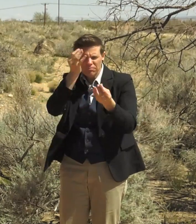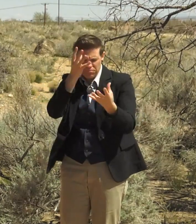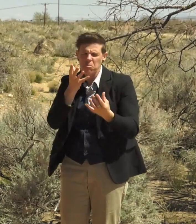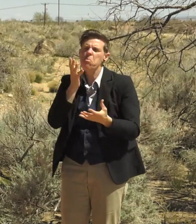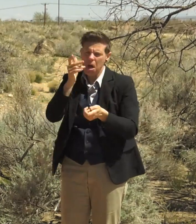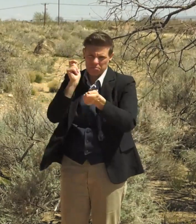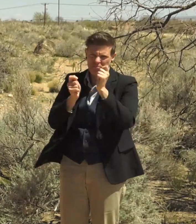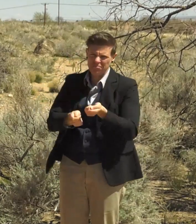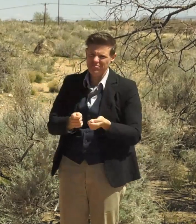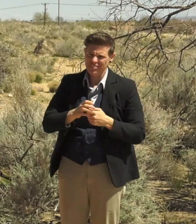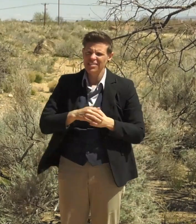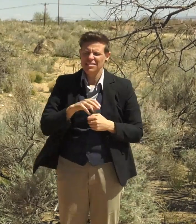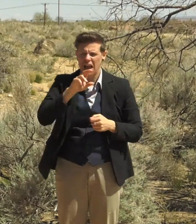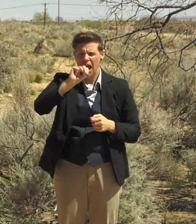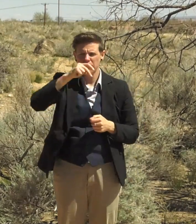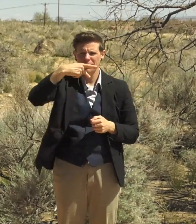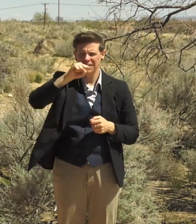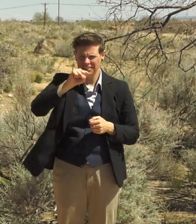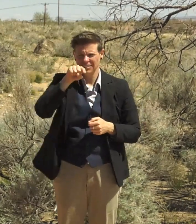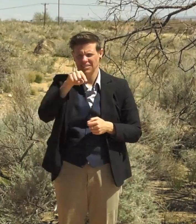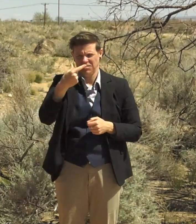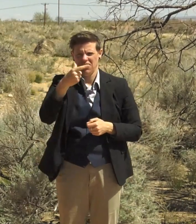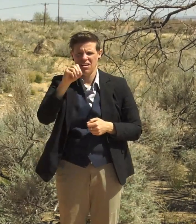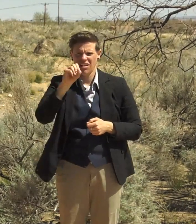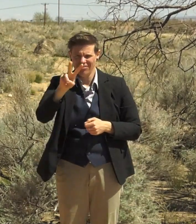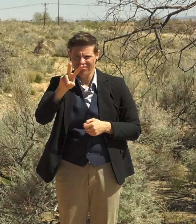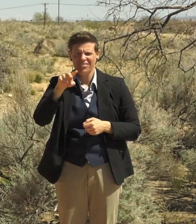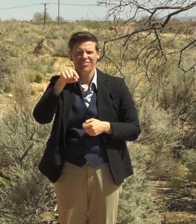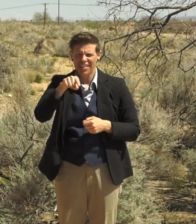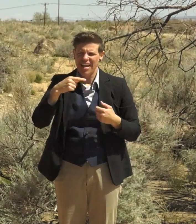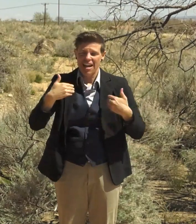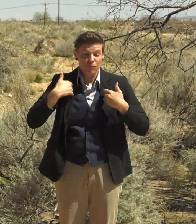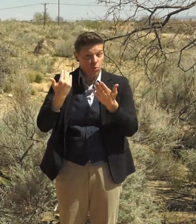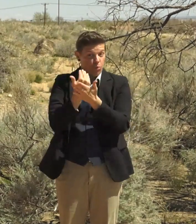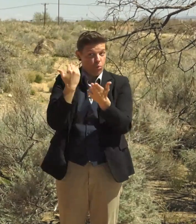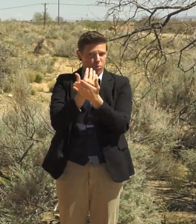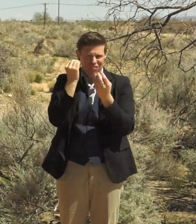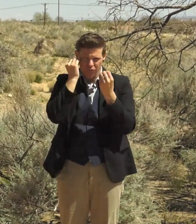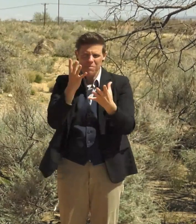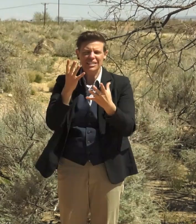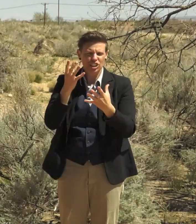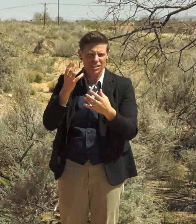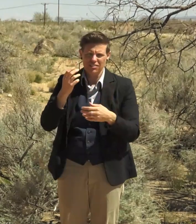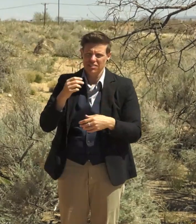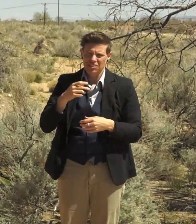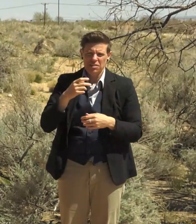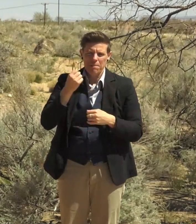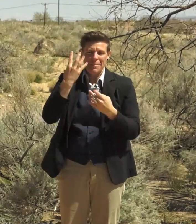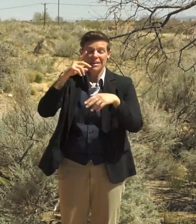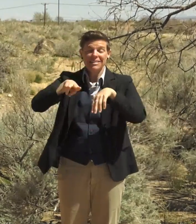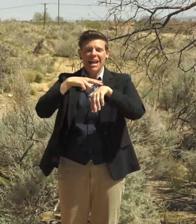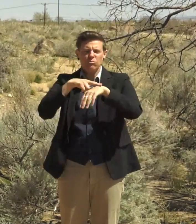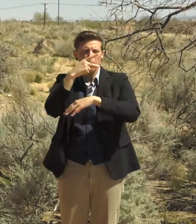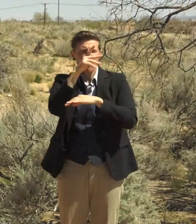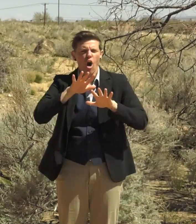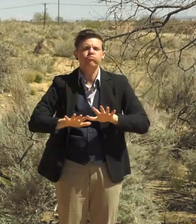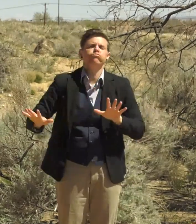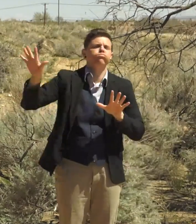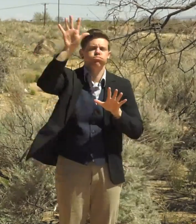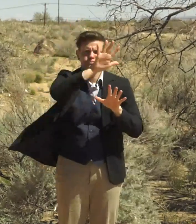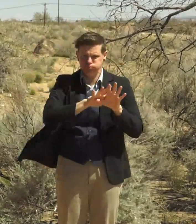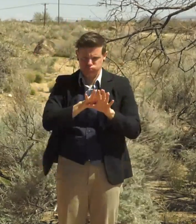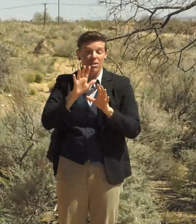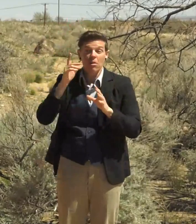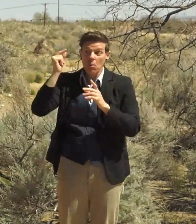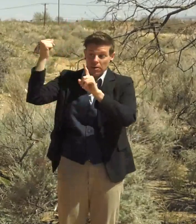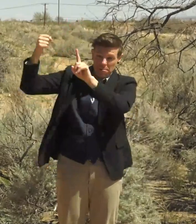nationalparkservice.gov website. There are a lot of national parks that have been affected by the pandemic and who are